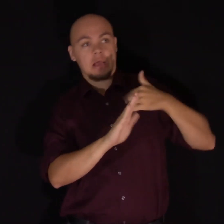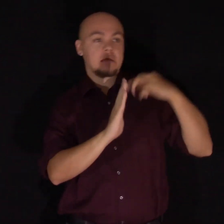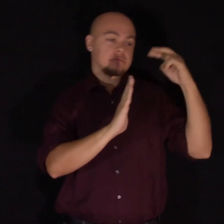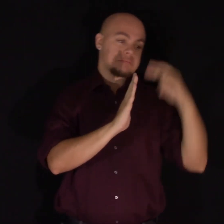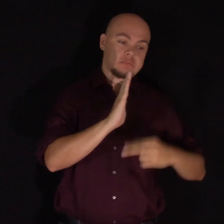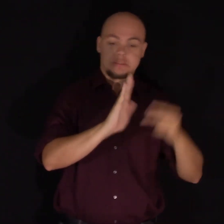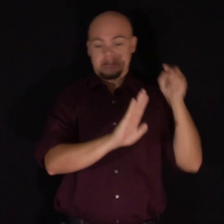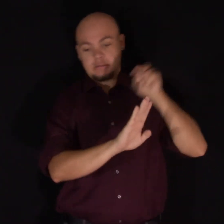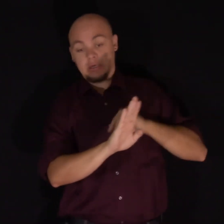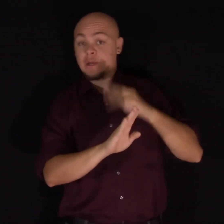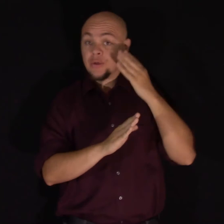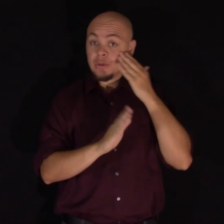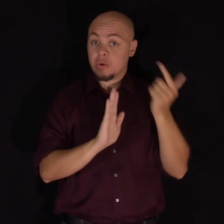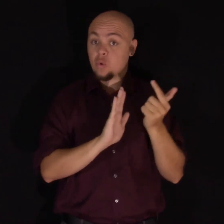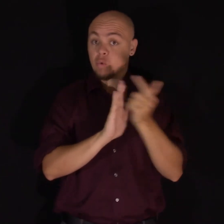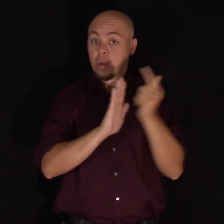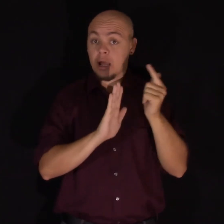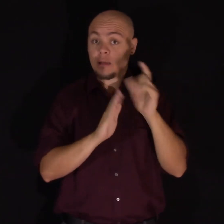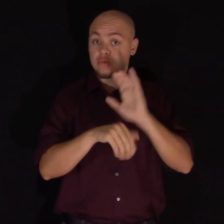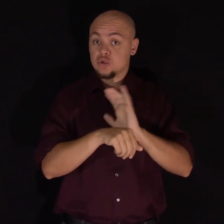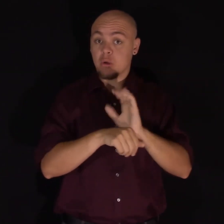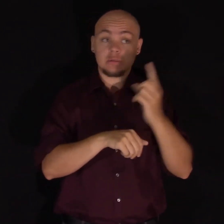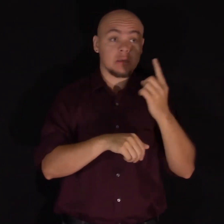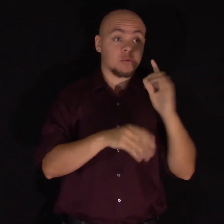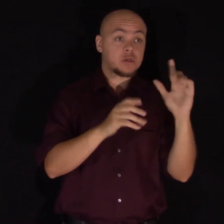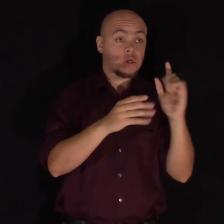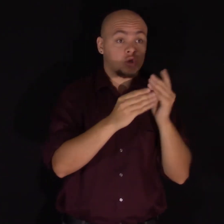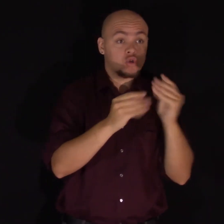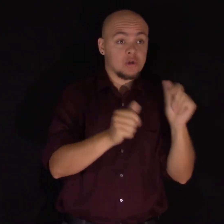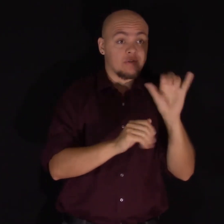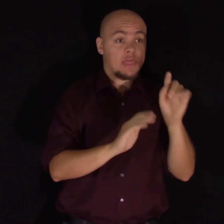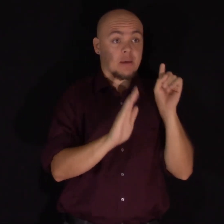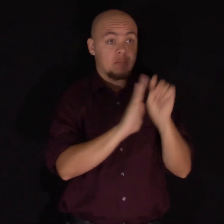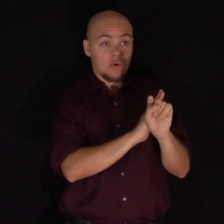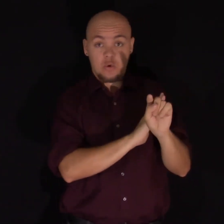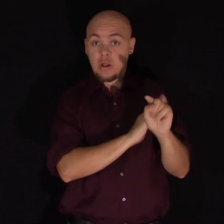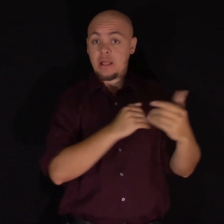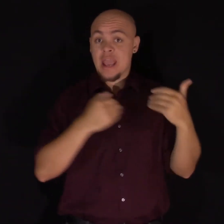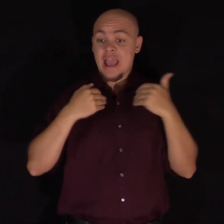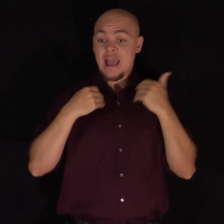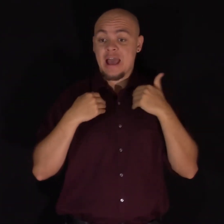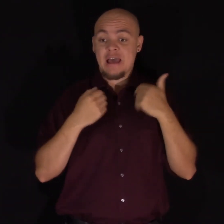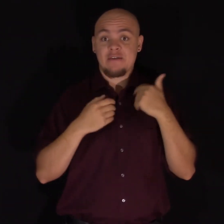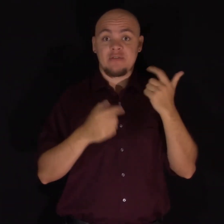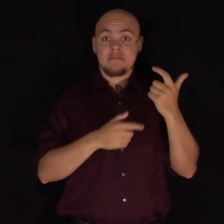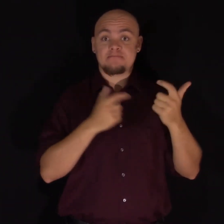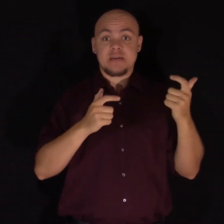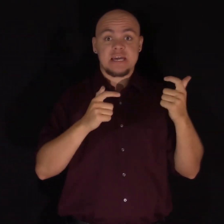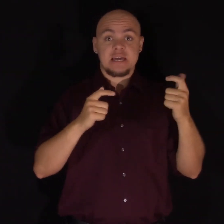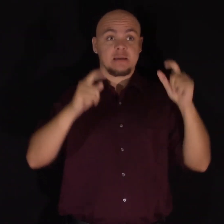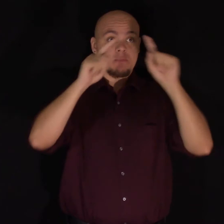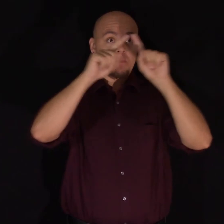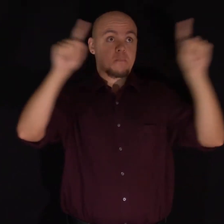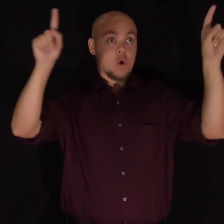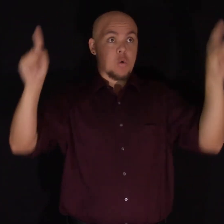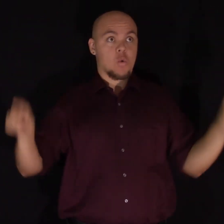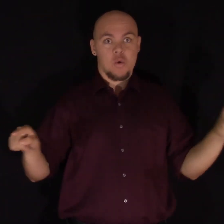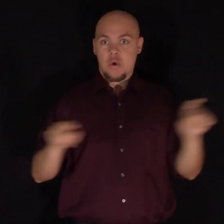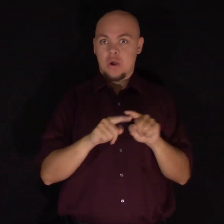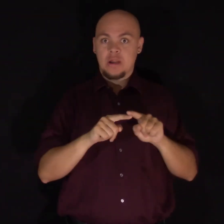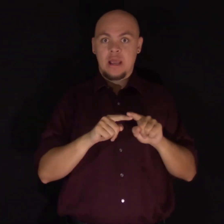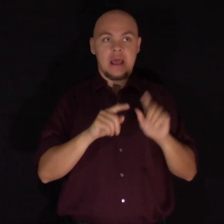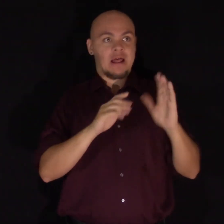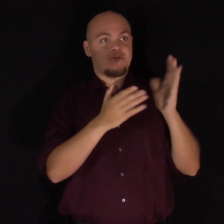of those crime shows where somebody's solving a murder, and so they have this big Bristol board and there's string attached to papers, attached